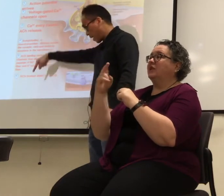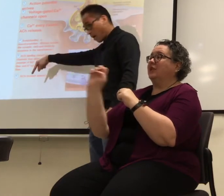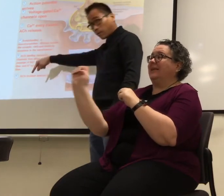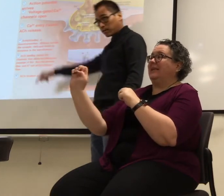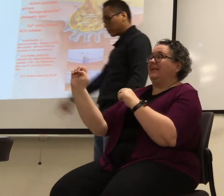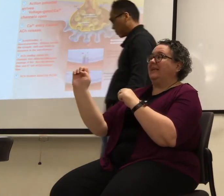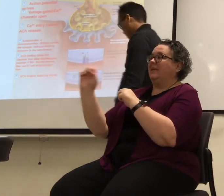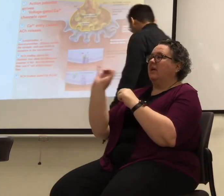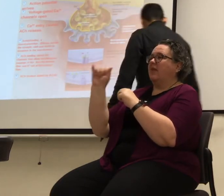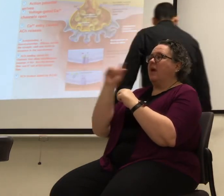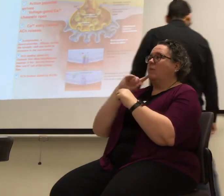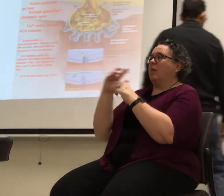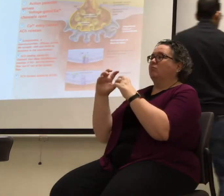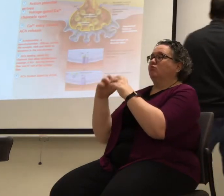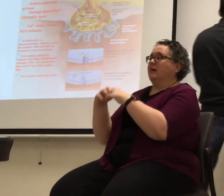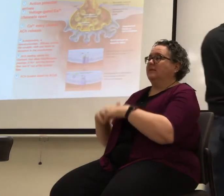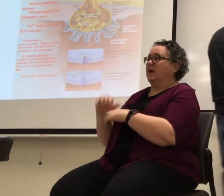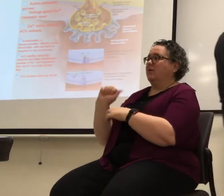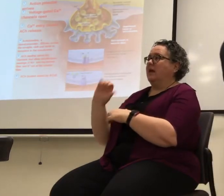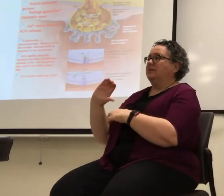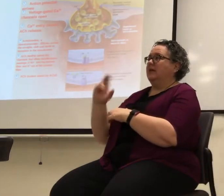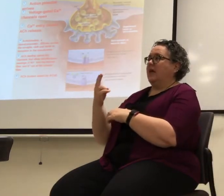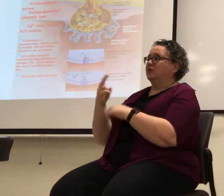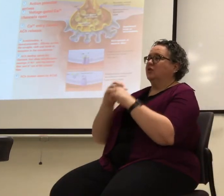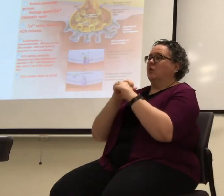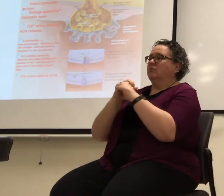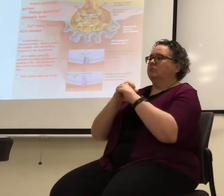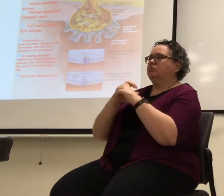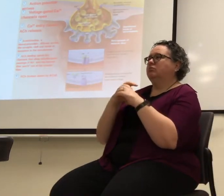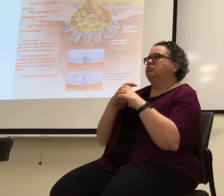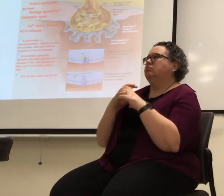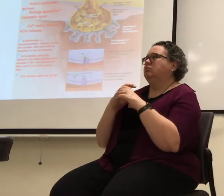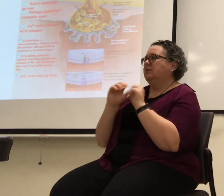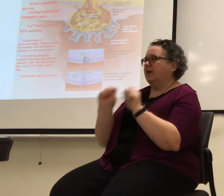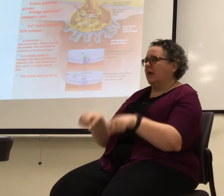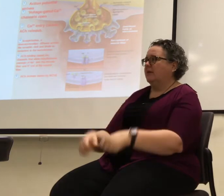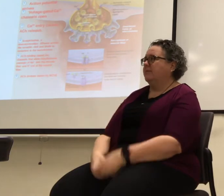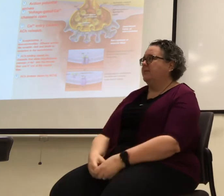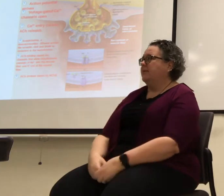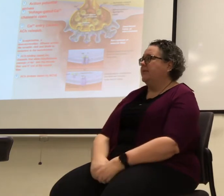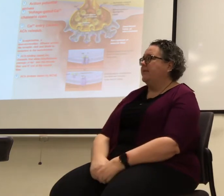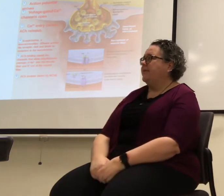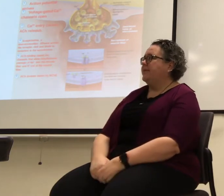breaks down ACH. That's step 6.